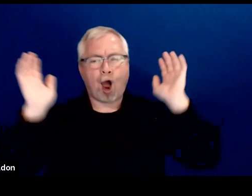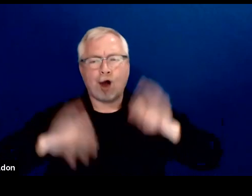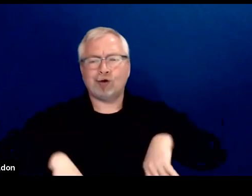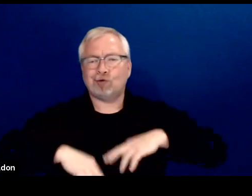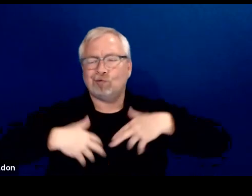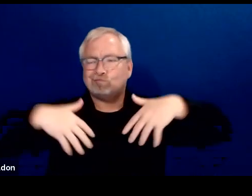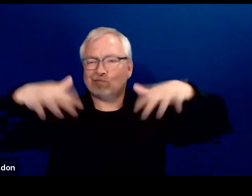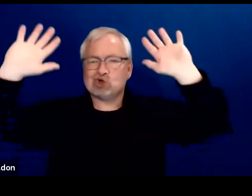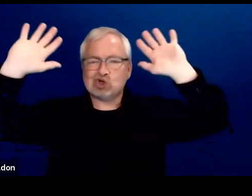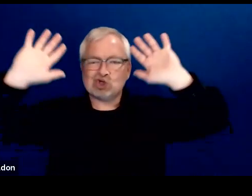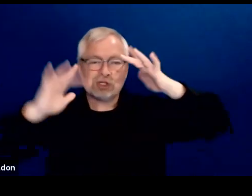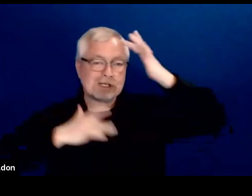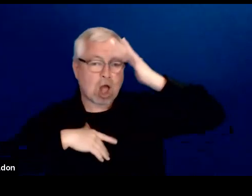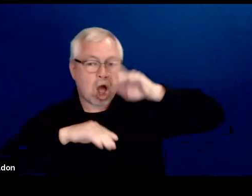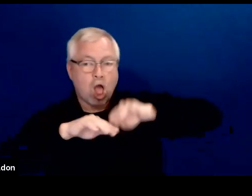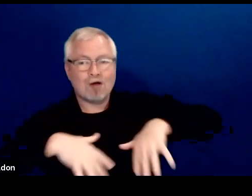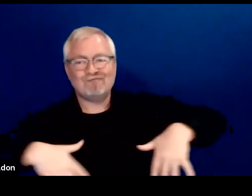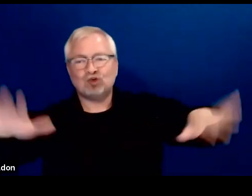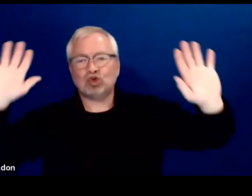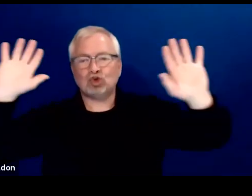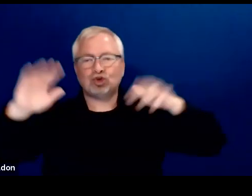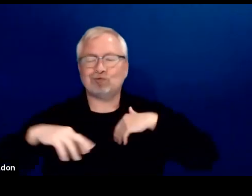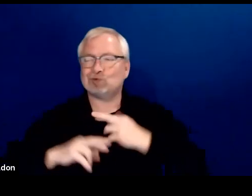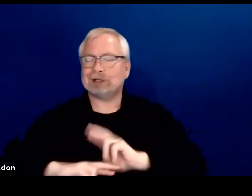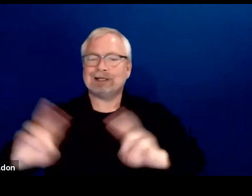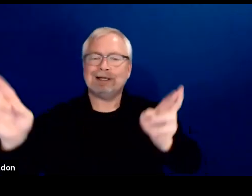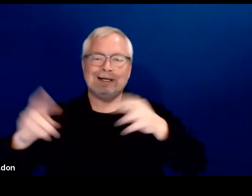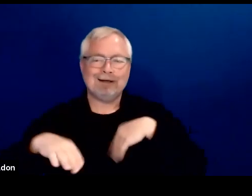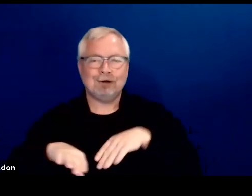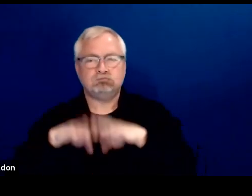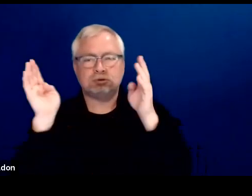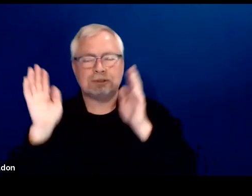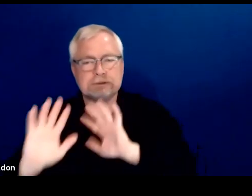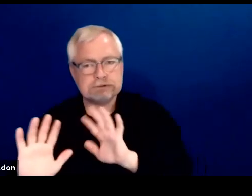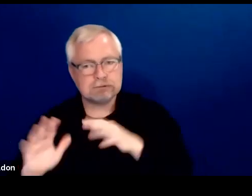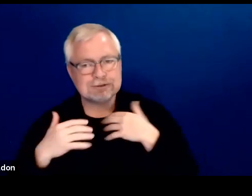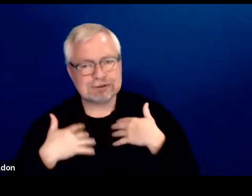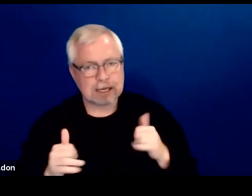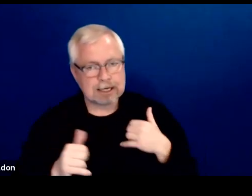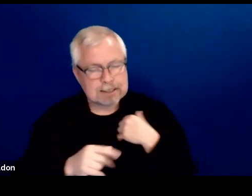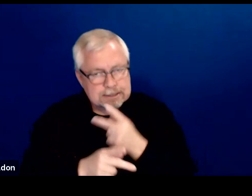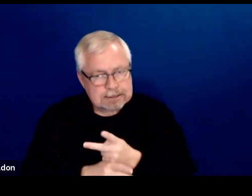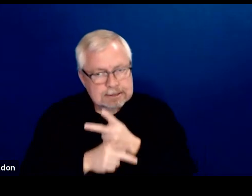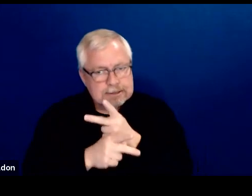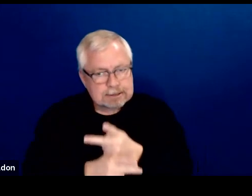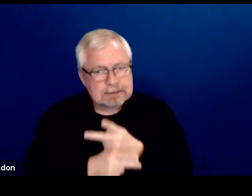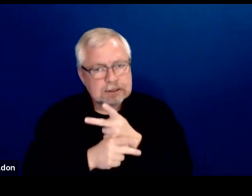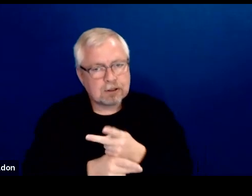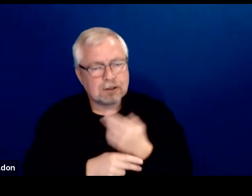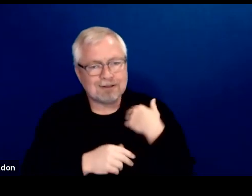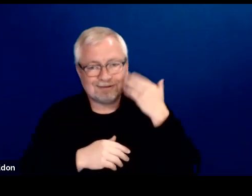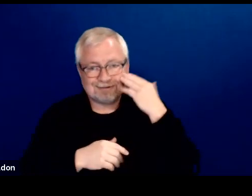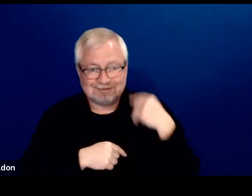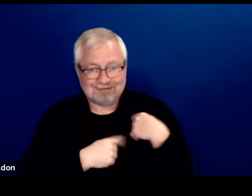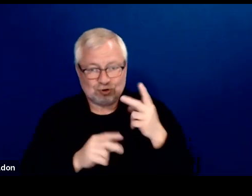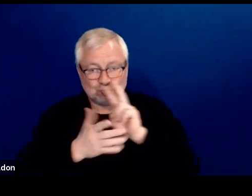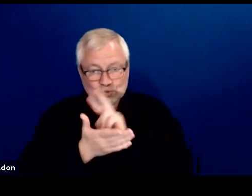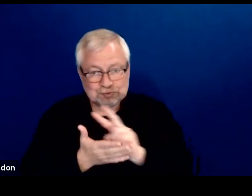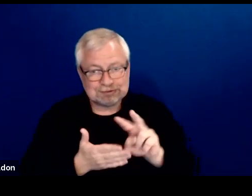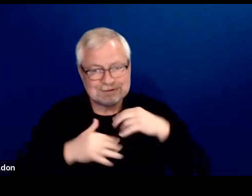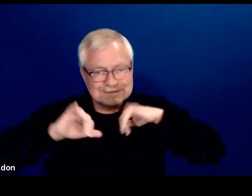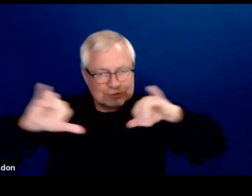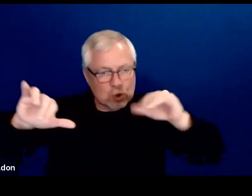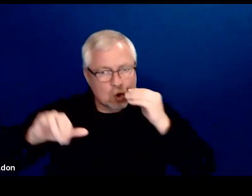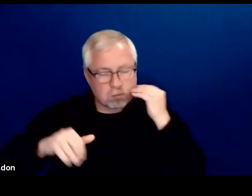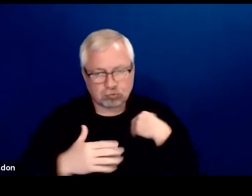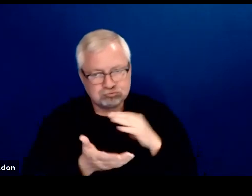over basically the month that we've been doing this and the 2 weeks of stay at home, we've learned a lot. And we think the potential is there